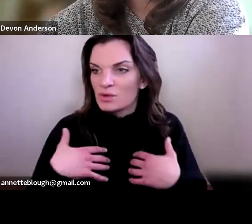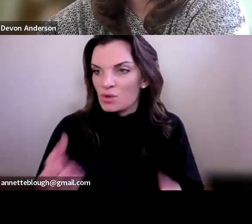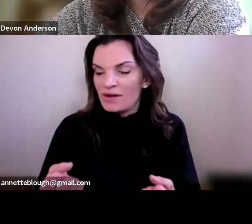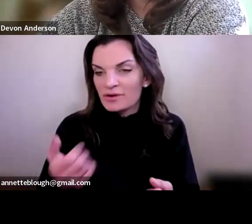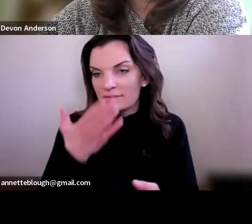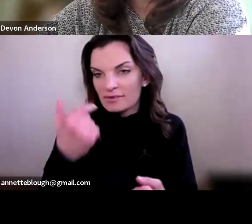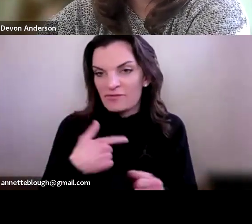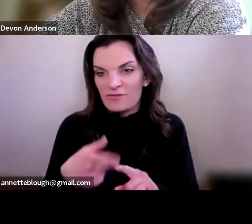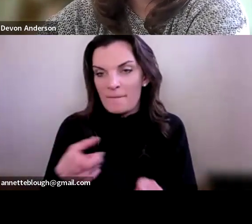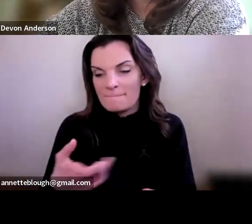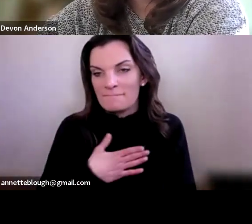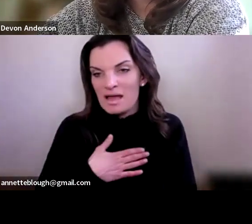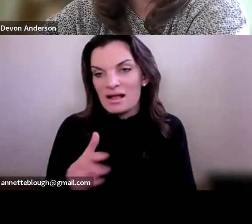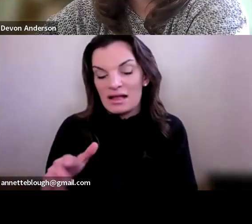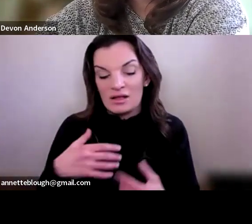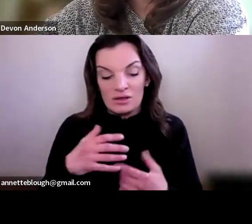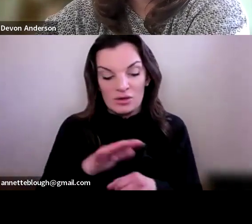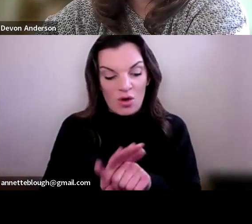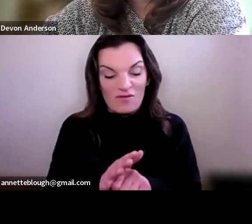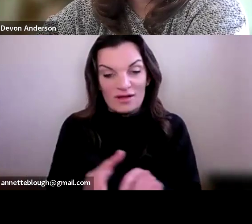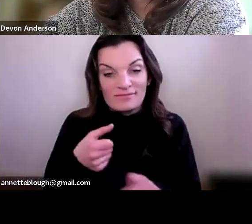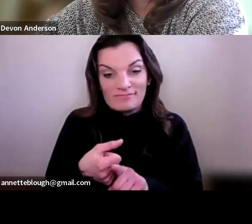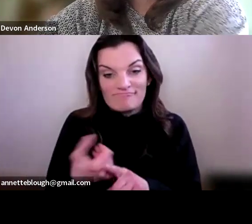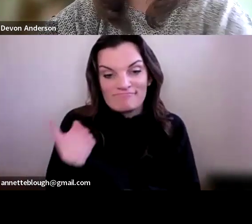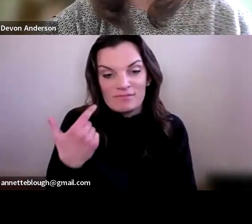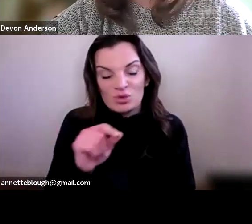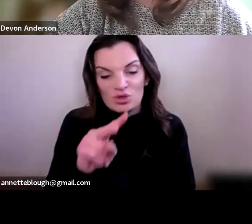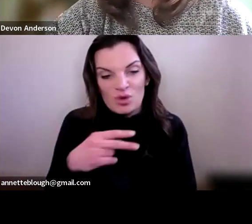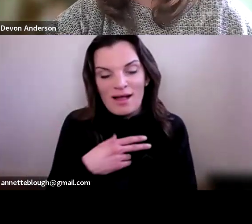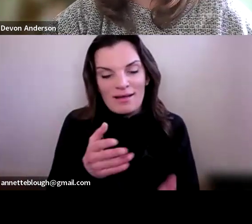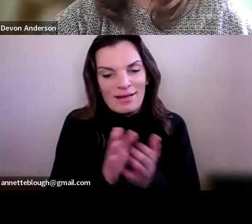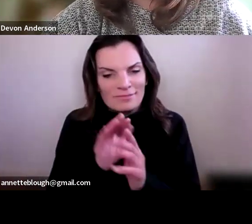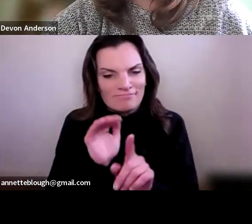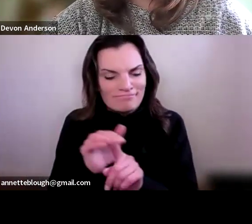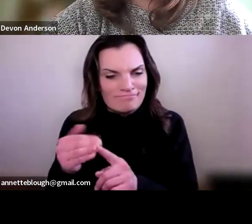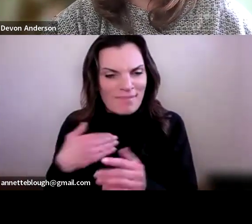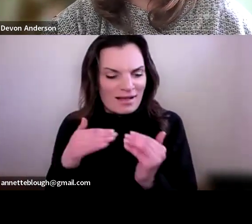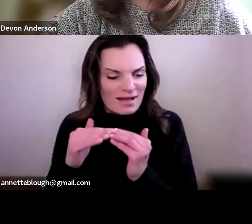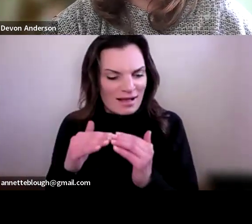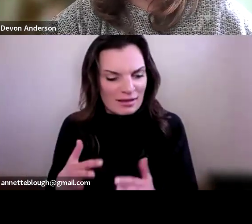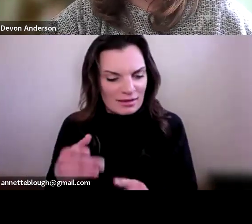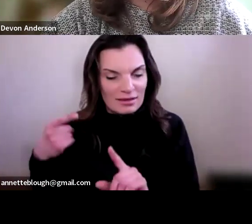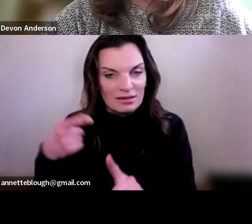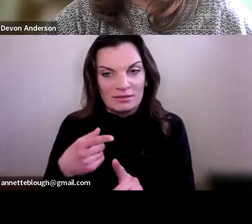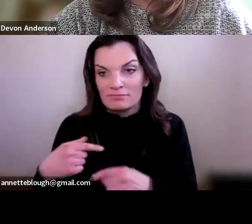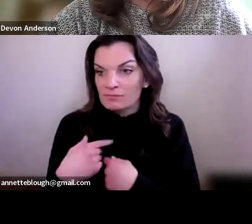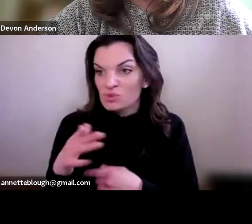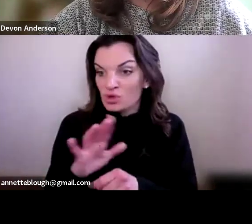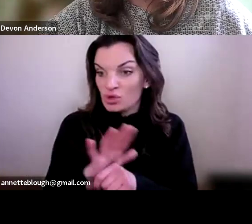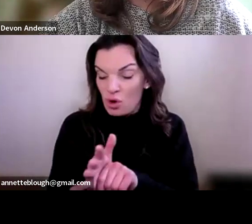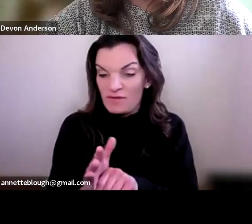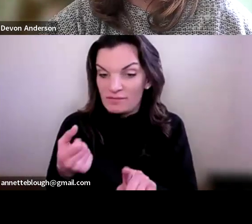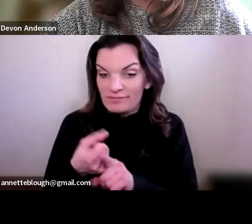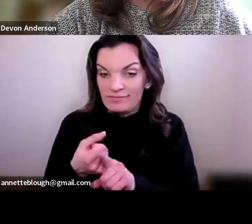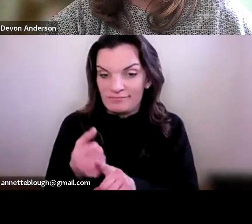acute COVID in 2022, I started asking a lot of my colleagues, hey, how are you doing since your COVID infection? And I would get